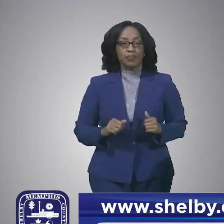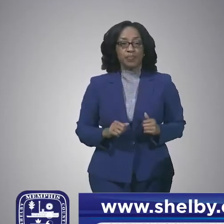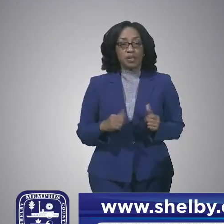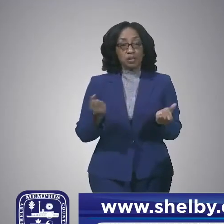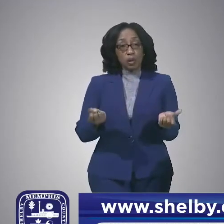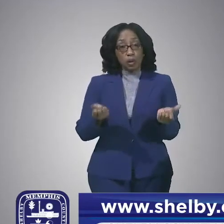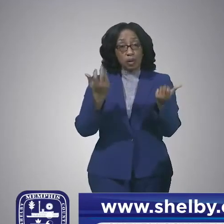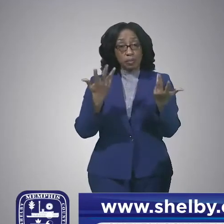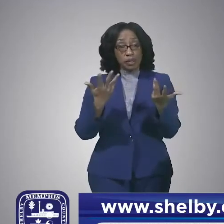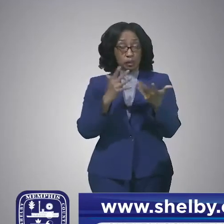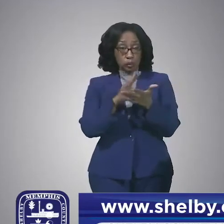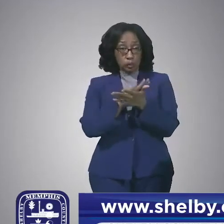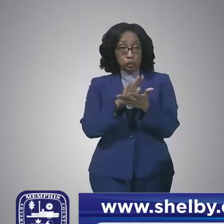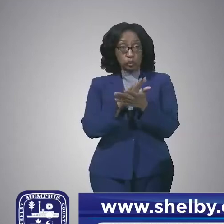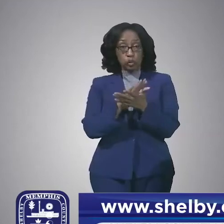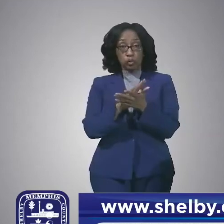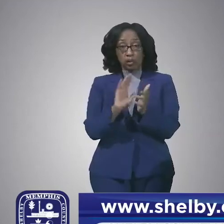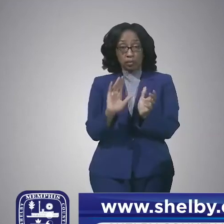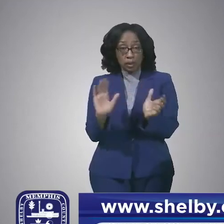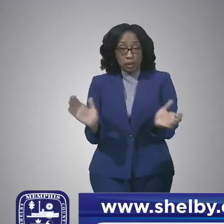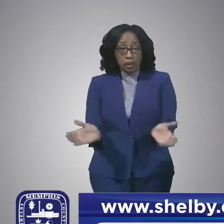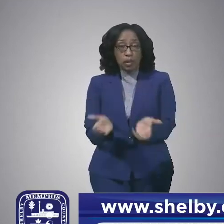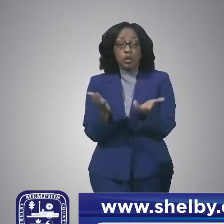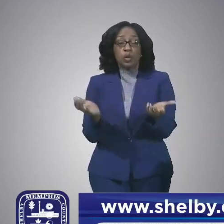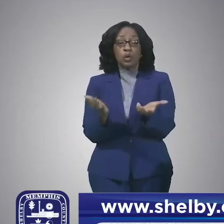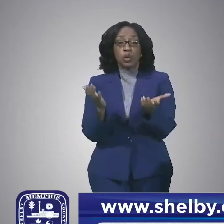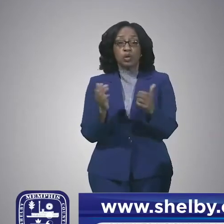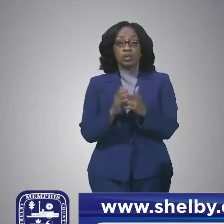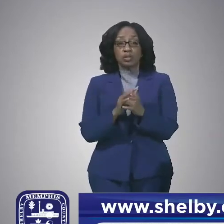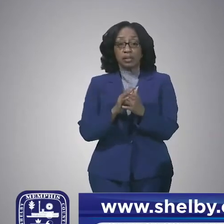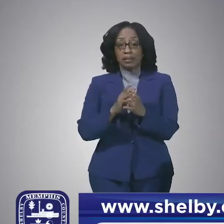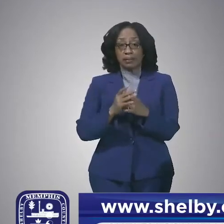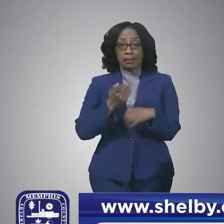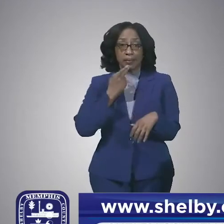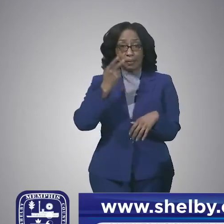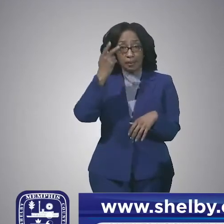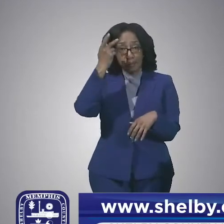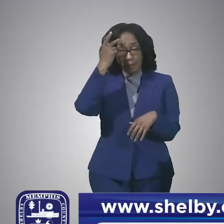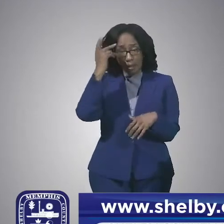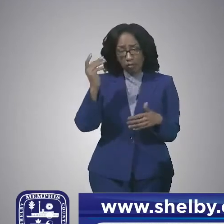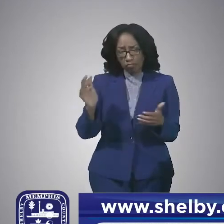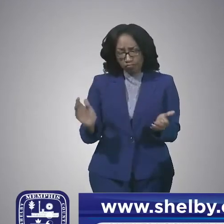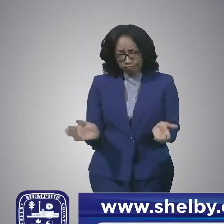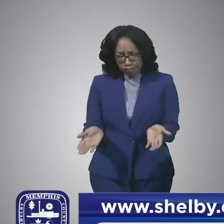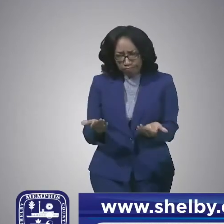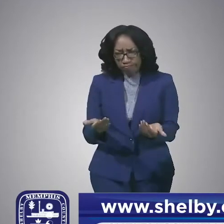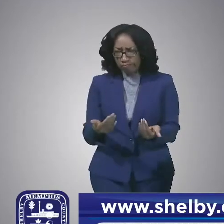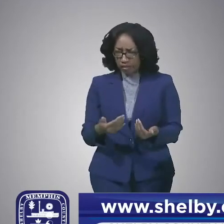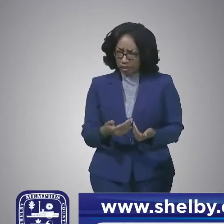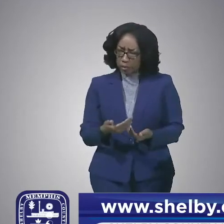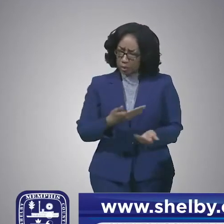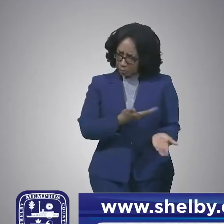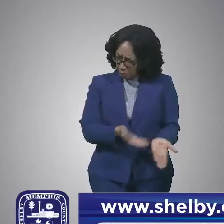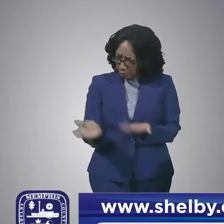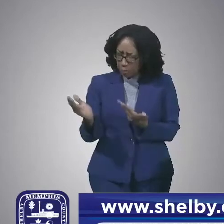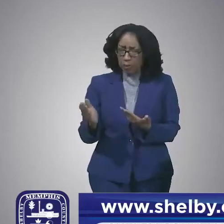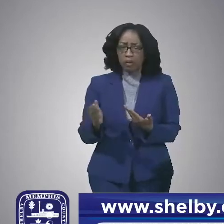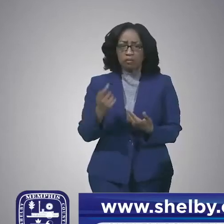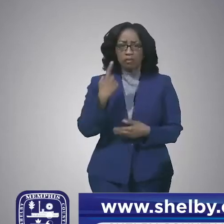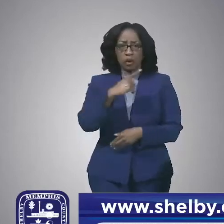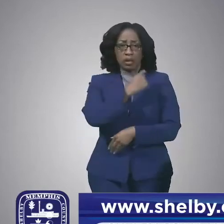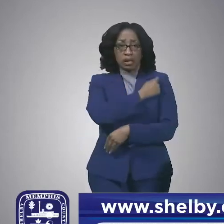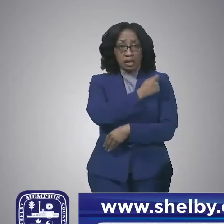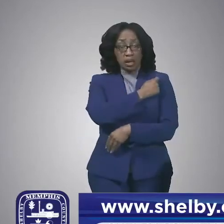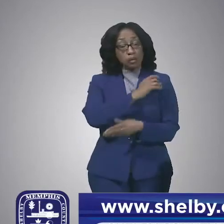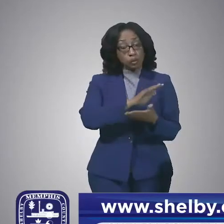that many of the schools have been encouraging their parents to get those kids vaccinated, because they know as